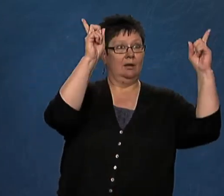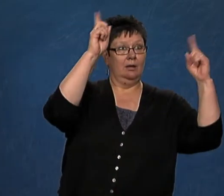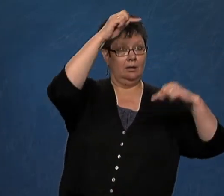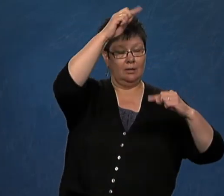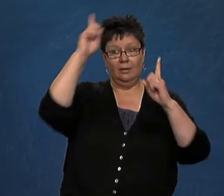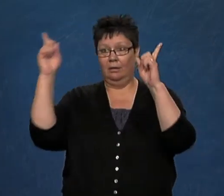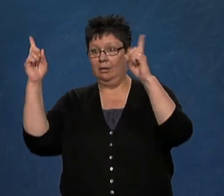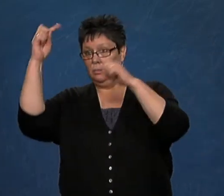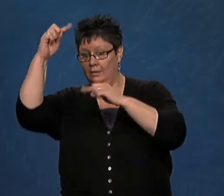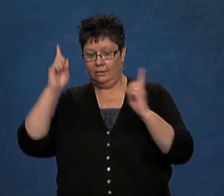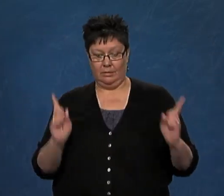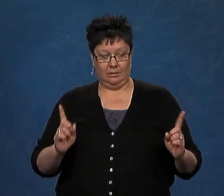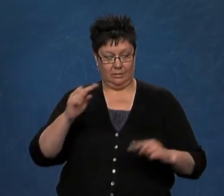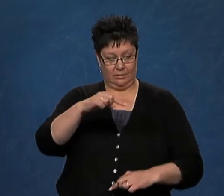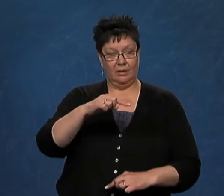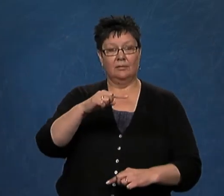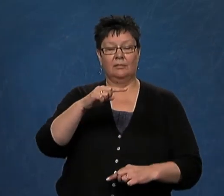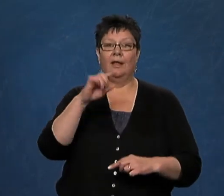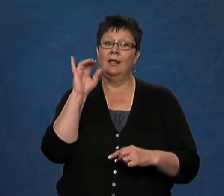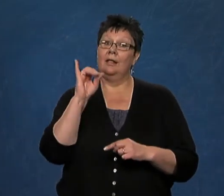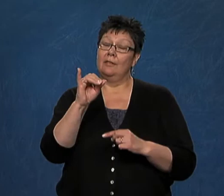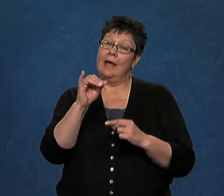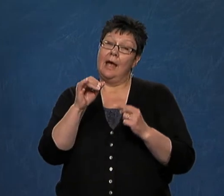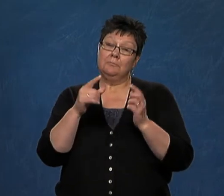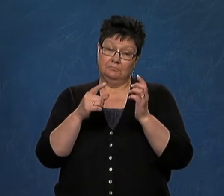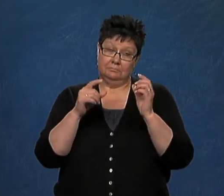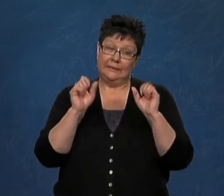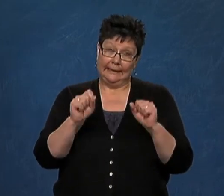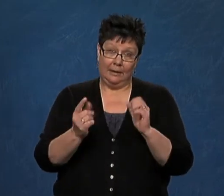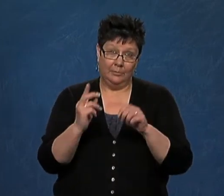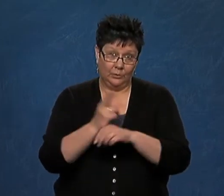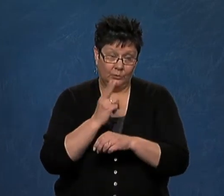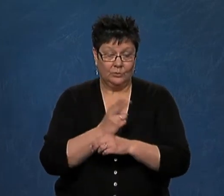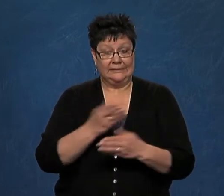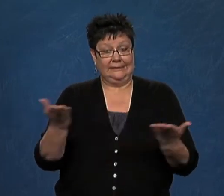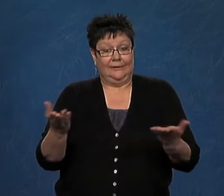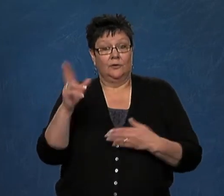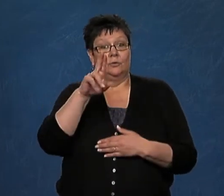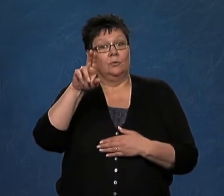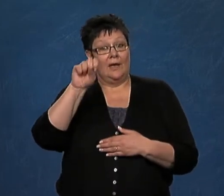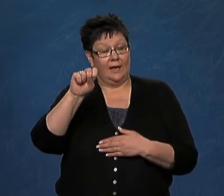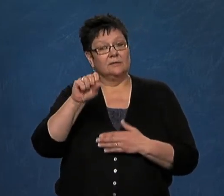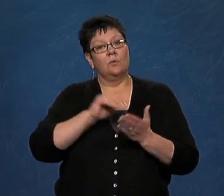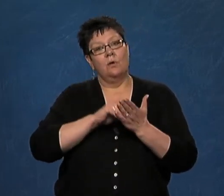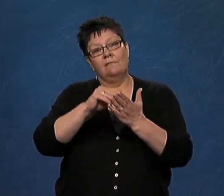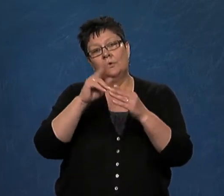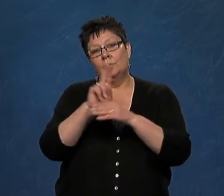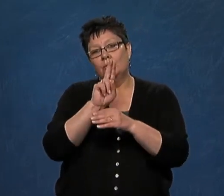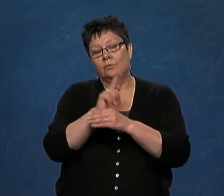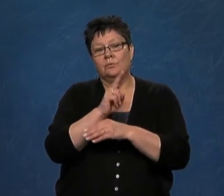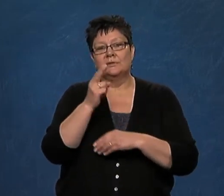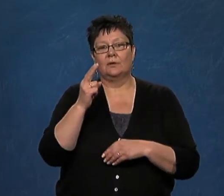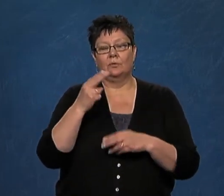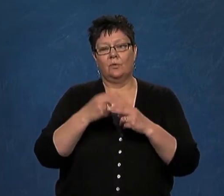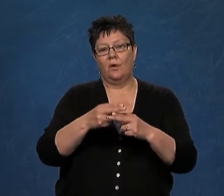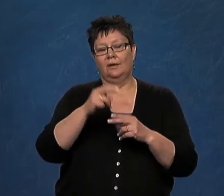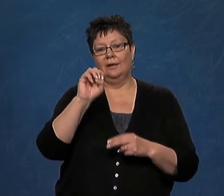a large screen that can have a couple of different screens within the large screen. In the United States, they oftentimes